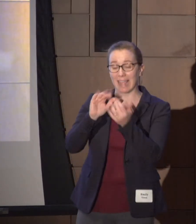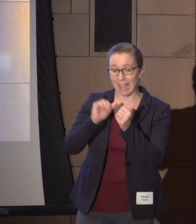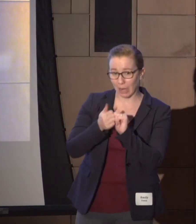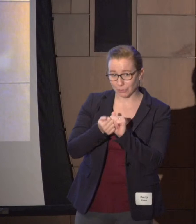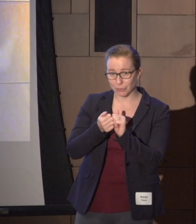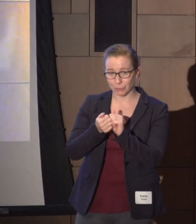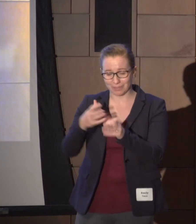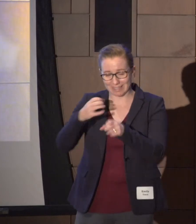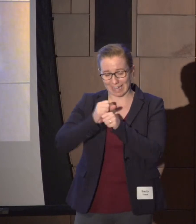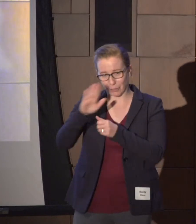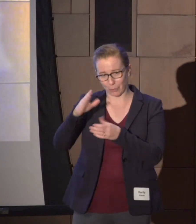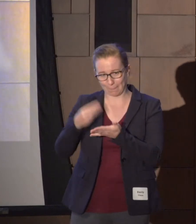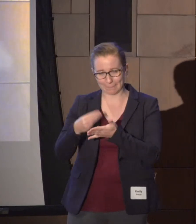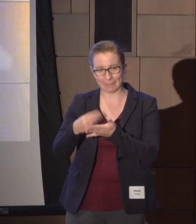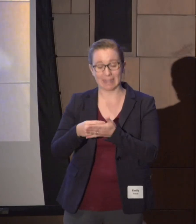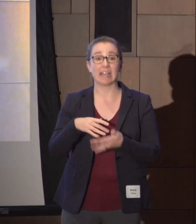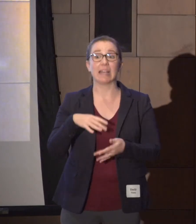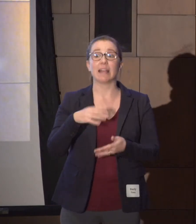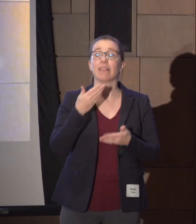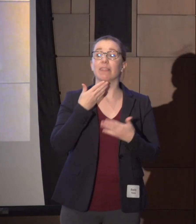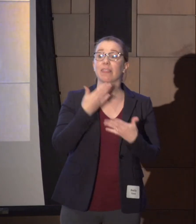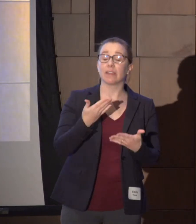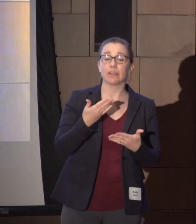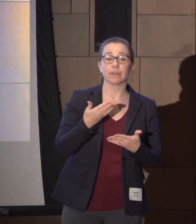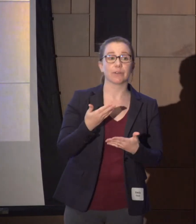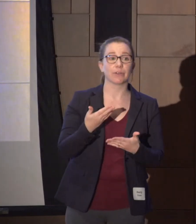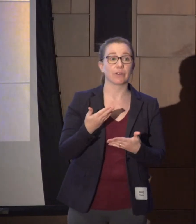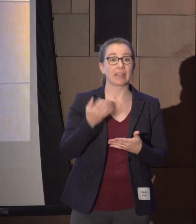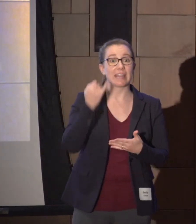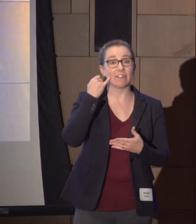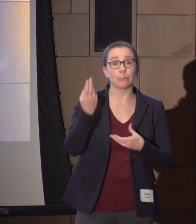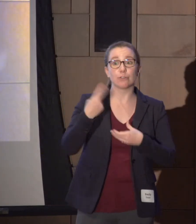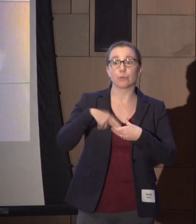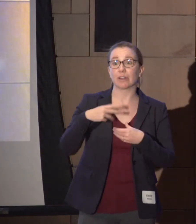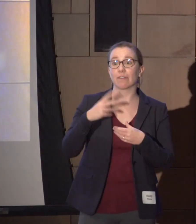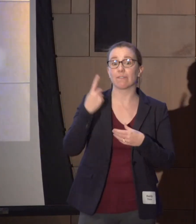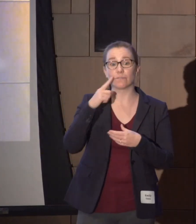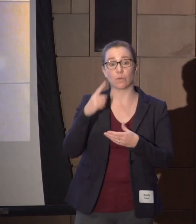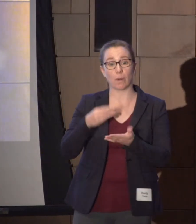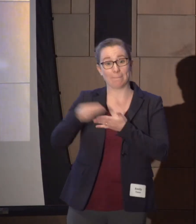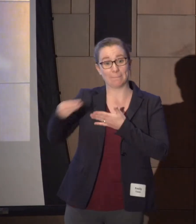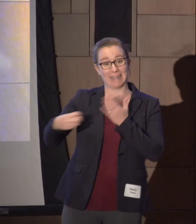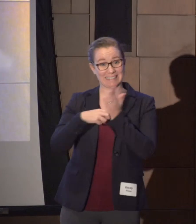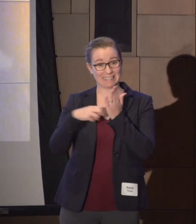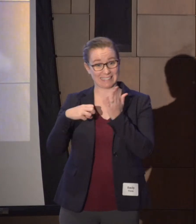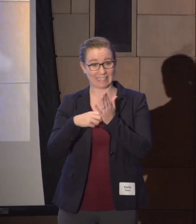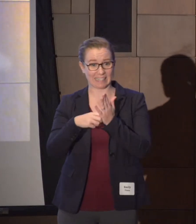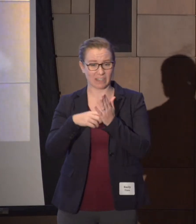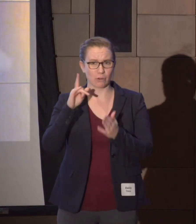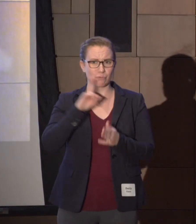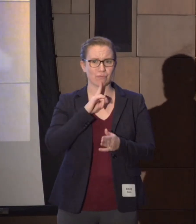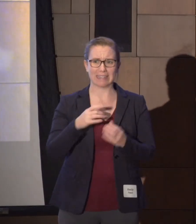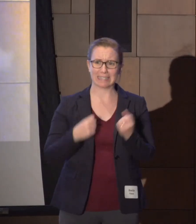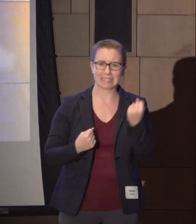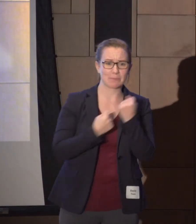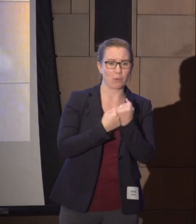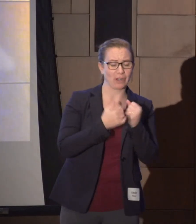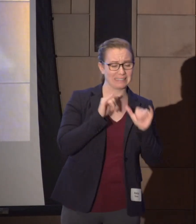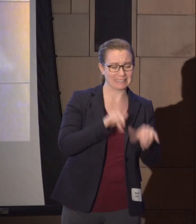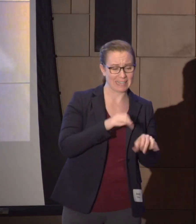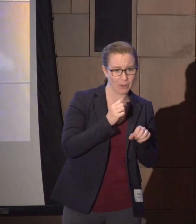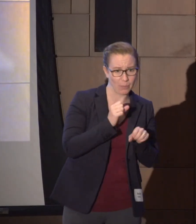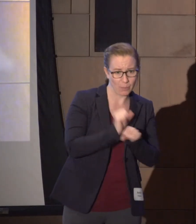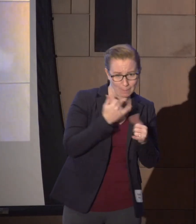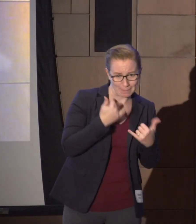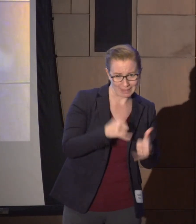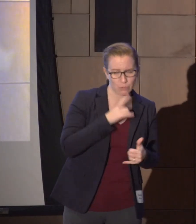thank you to everyone who got in on the fun by purchasing a raffle ticket and by showing further support for the work of Stay Work Play and